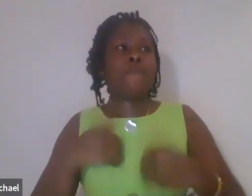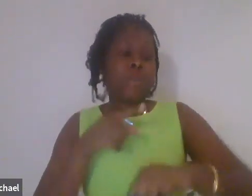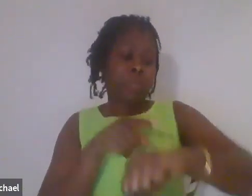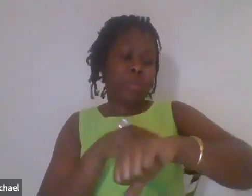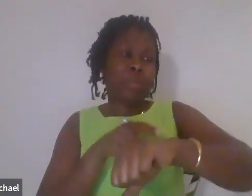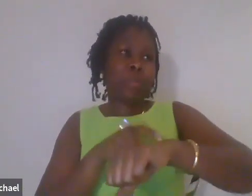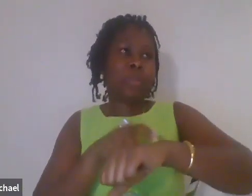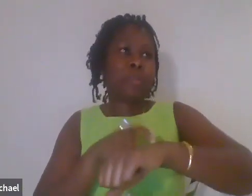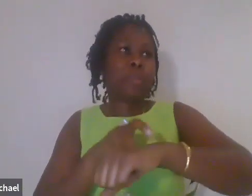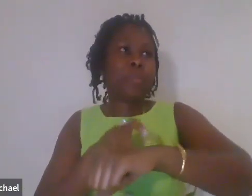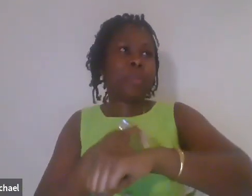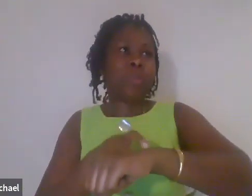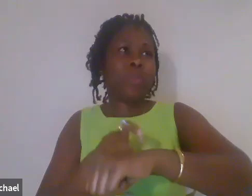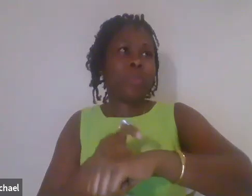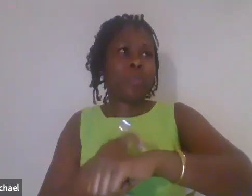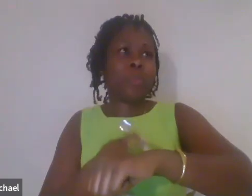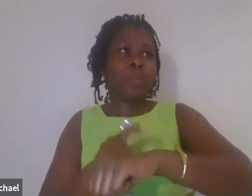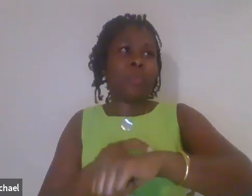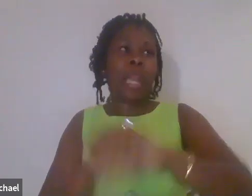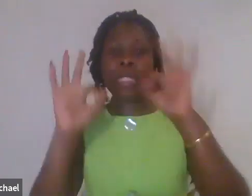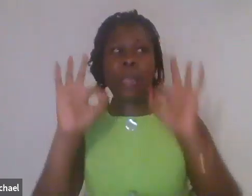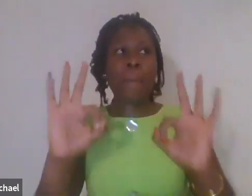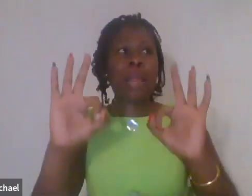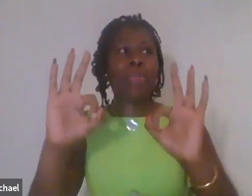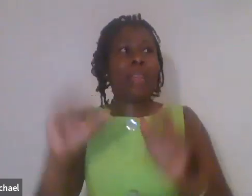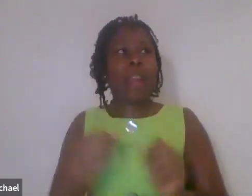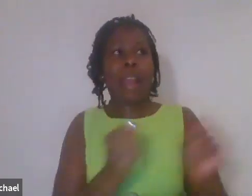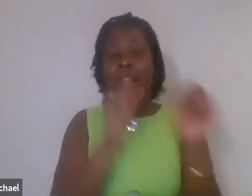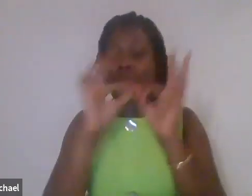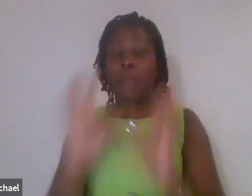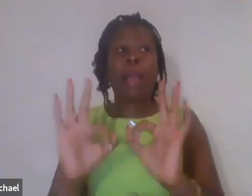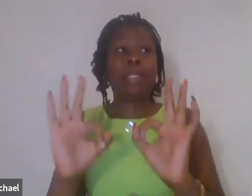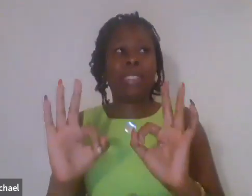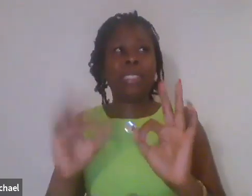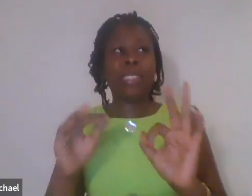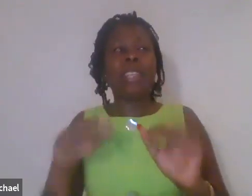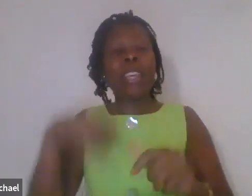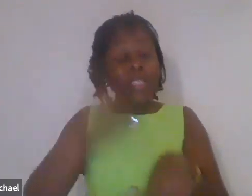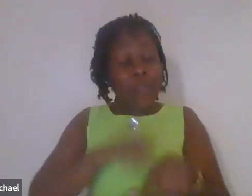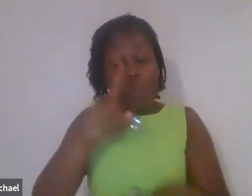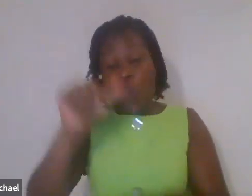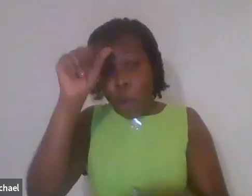So it's always good to have to keep your time well. Be smart. Have a smart